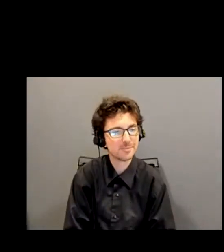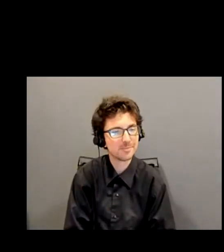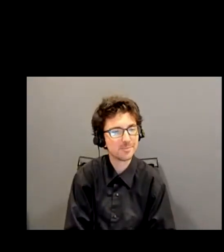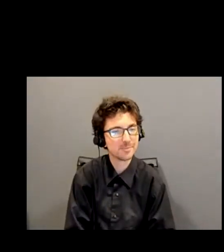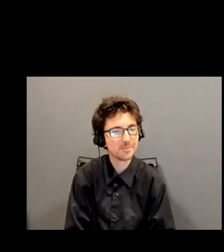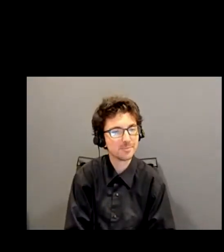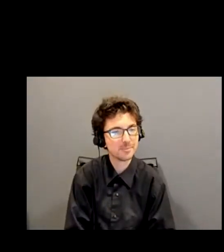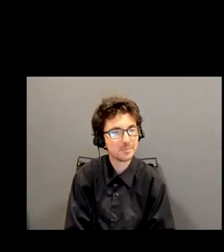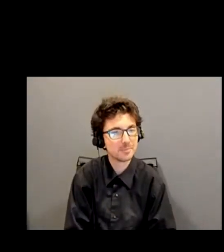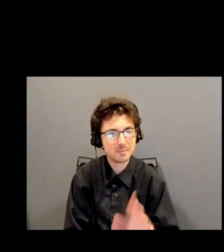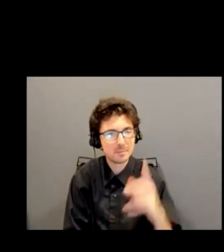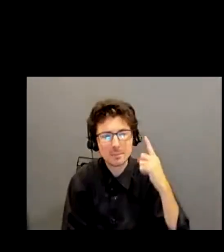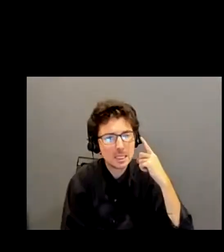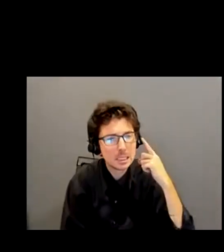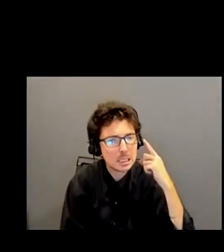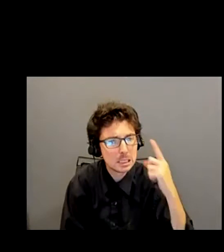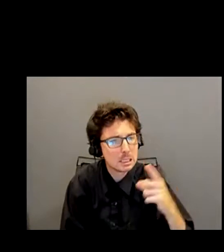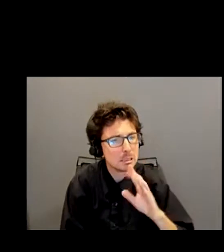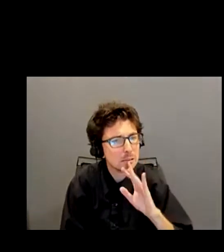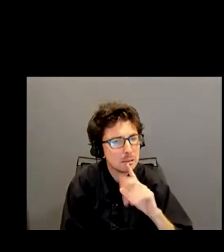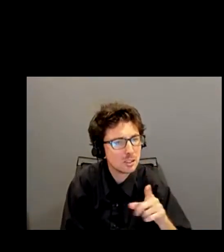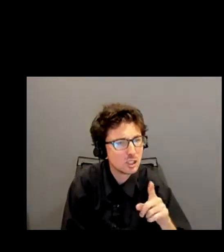Odelia, you're muted.